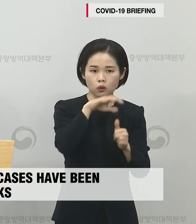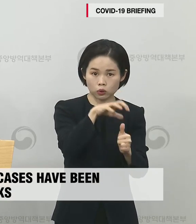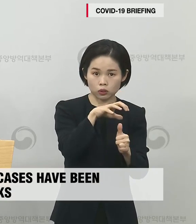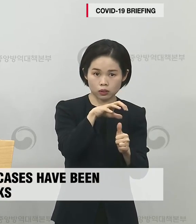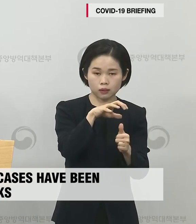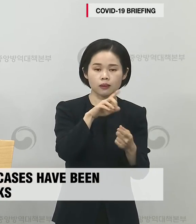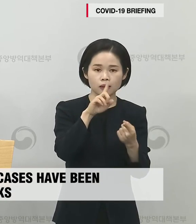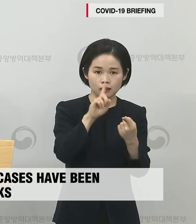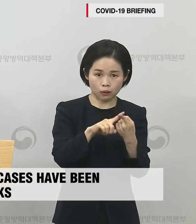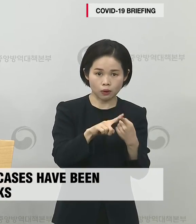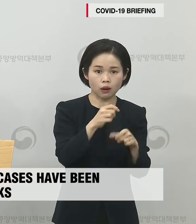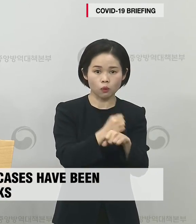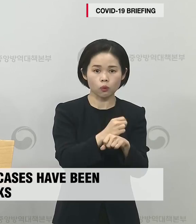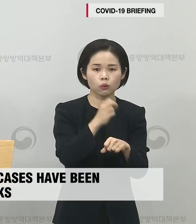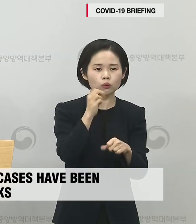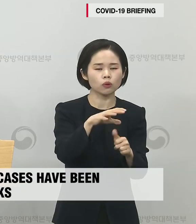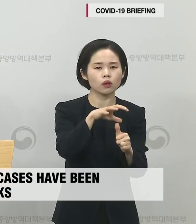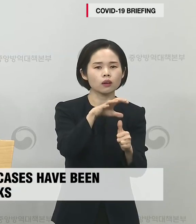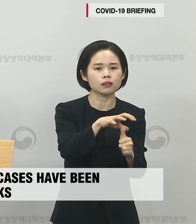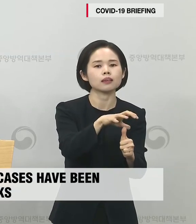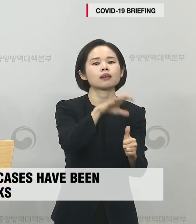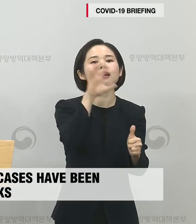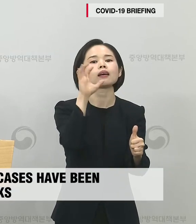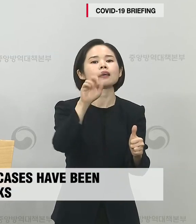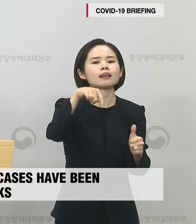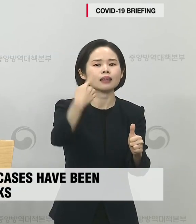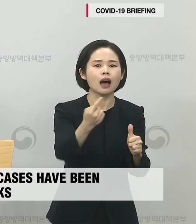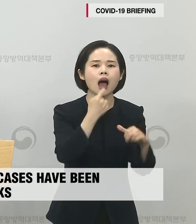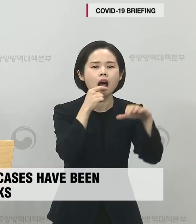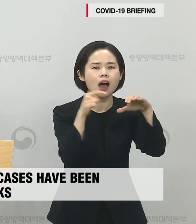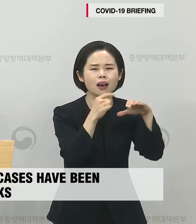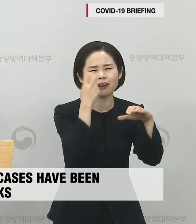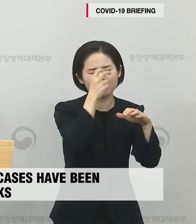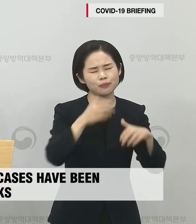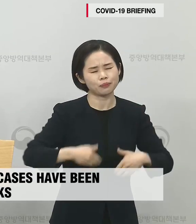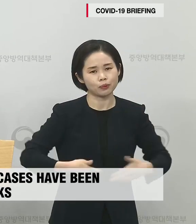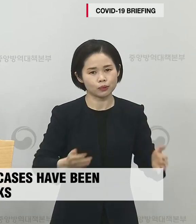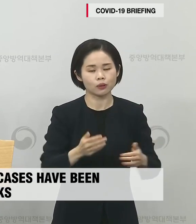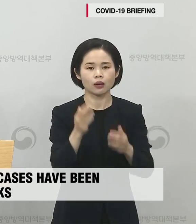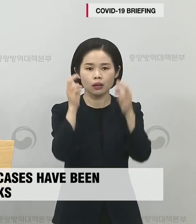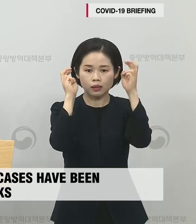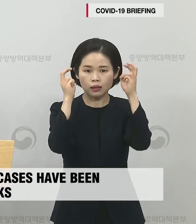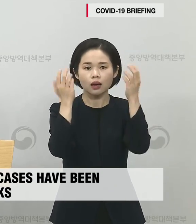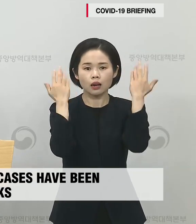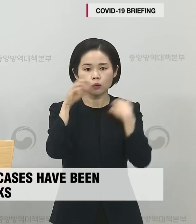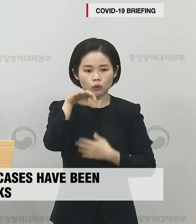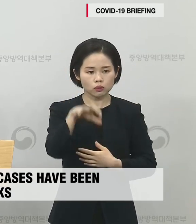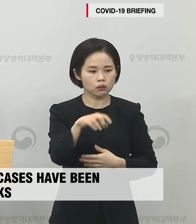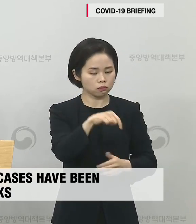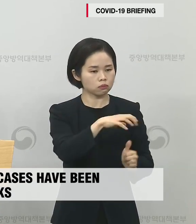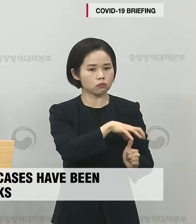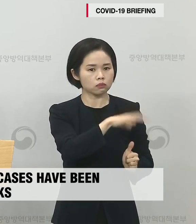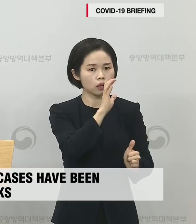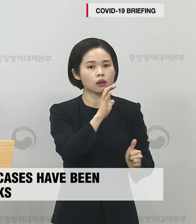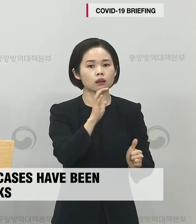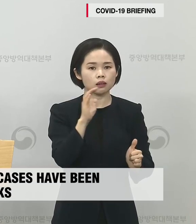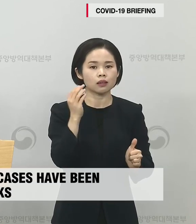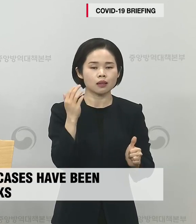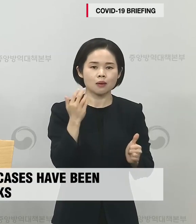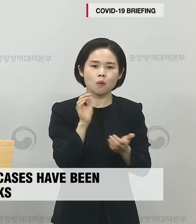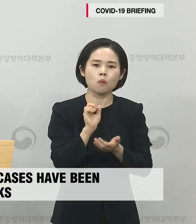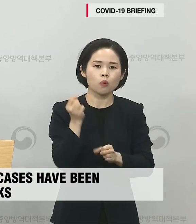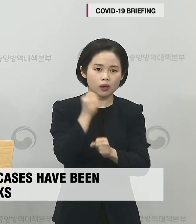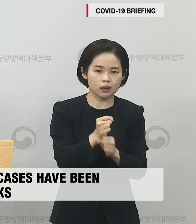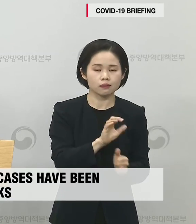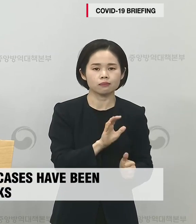guidelines, these will be also adopted to those who are on discharged from quarantine, and